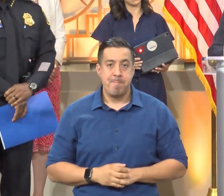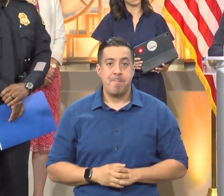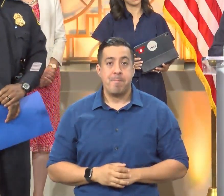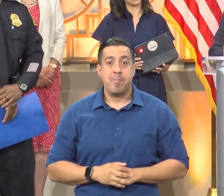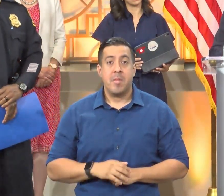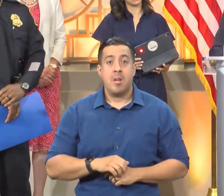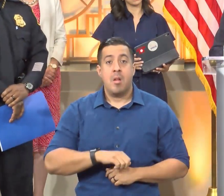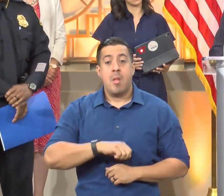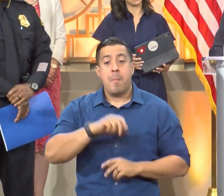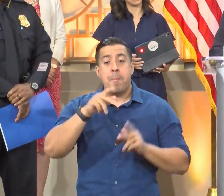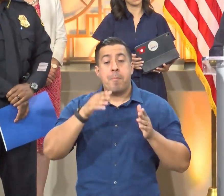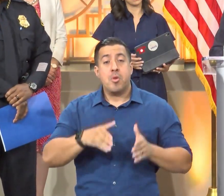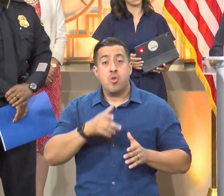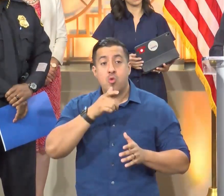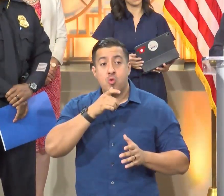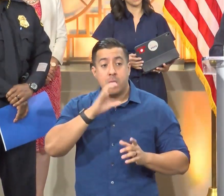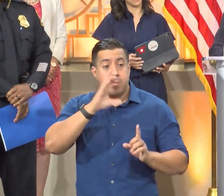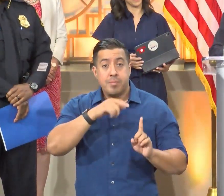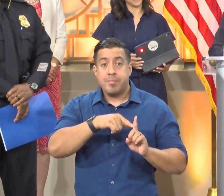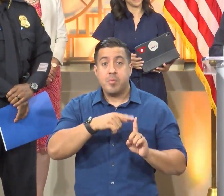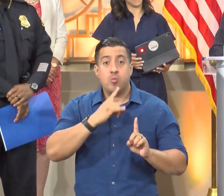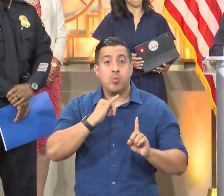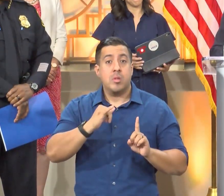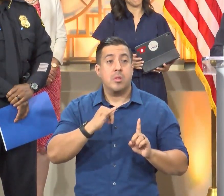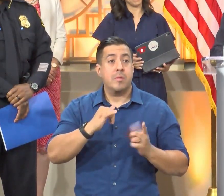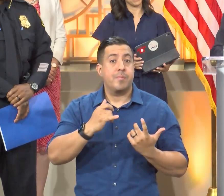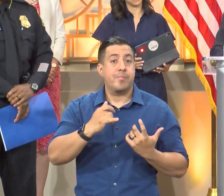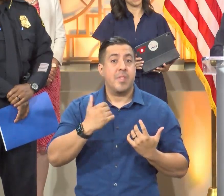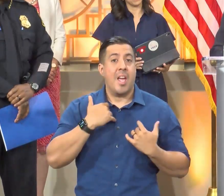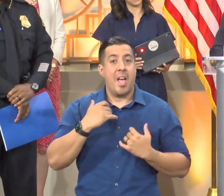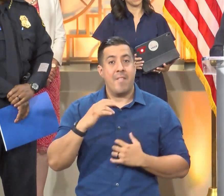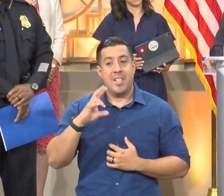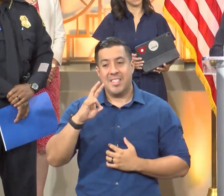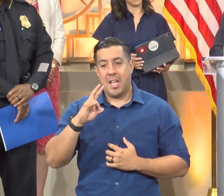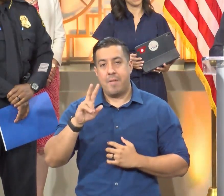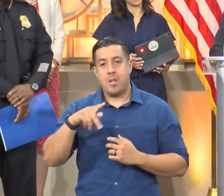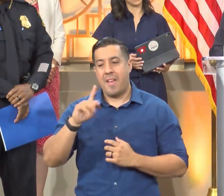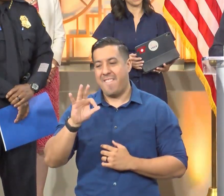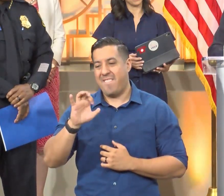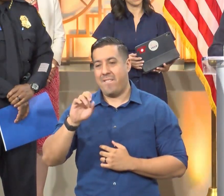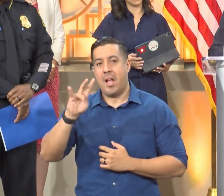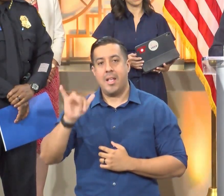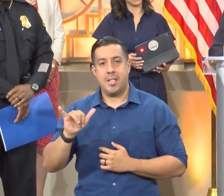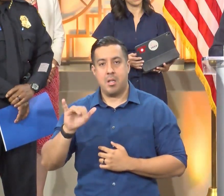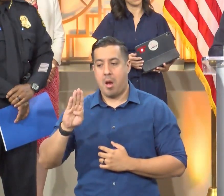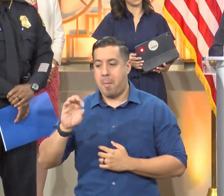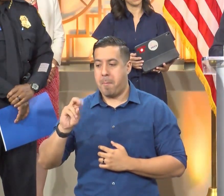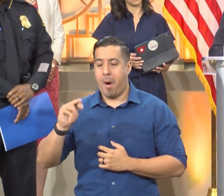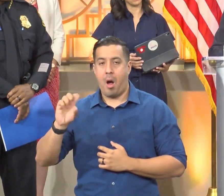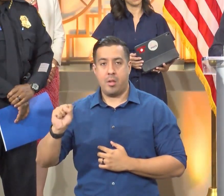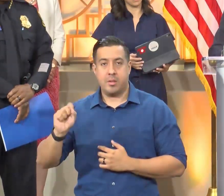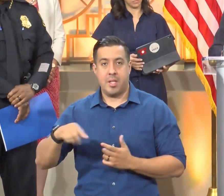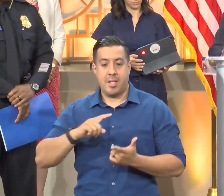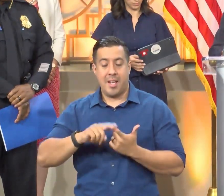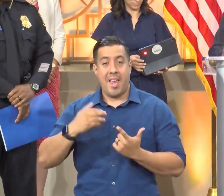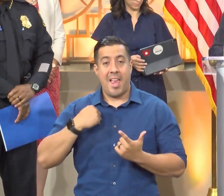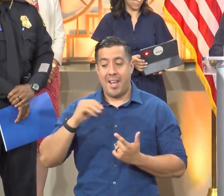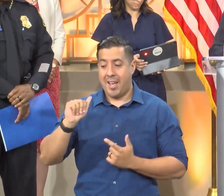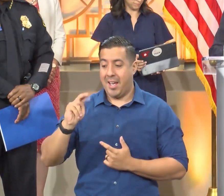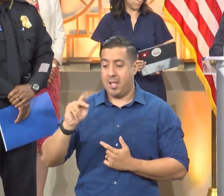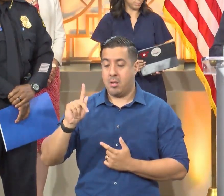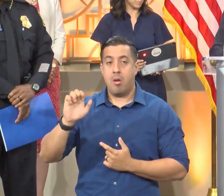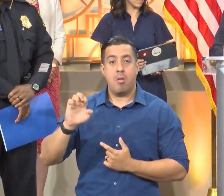of interest was out on 7 felony bonds and was wearing an ankle monitor at the